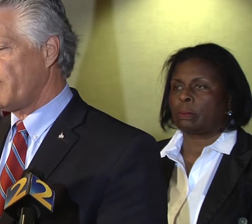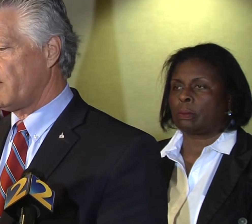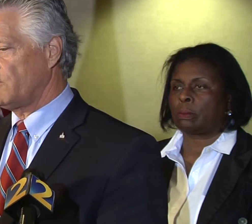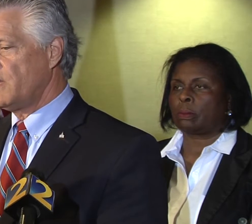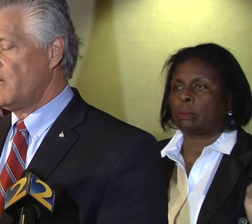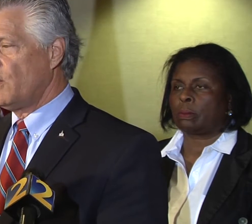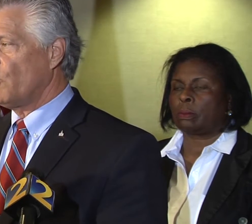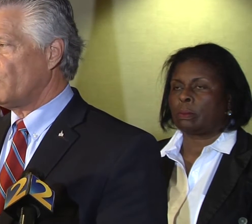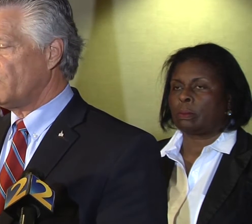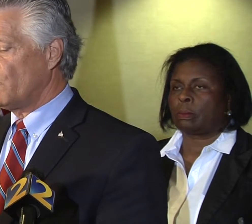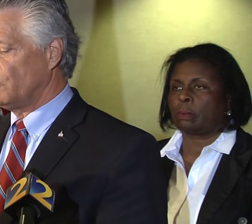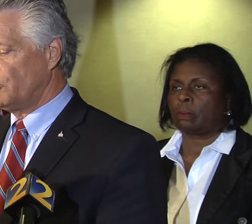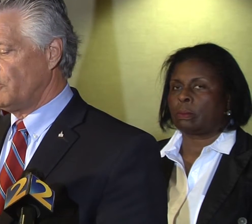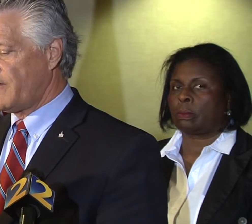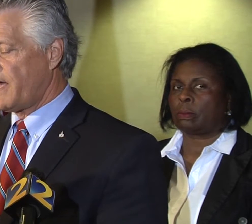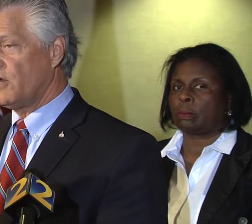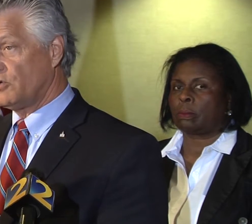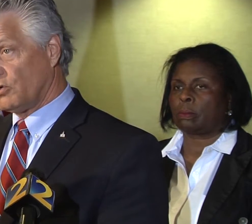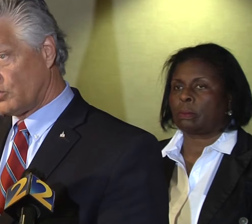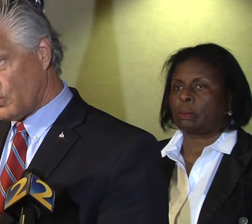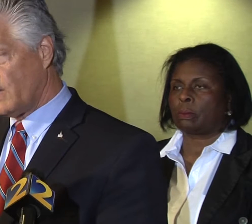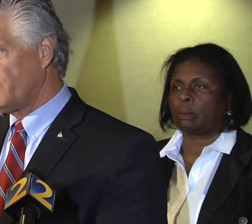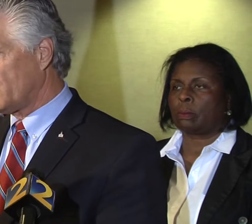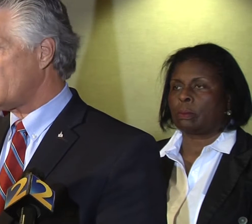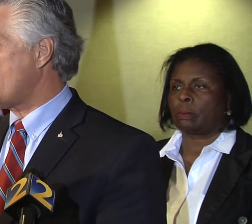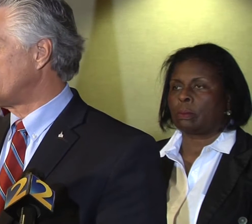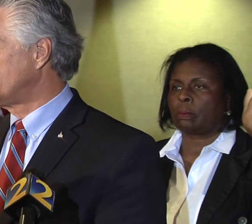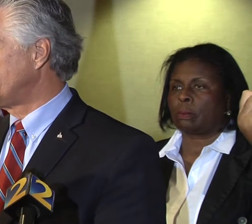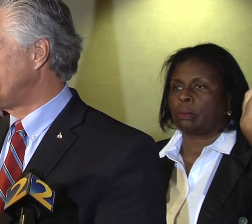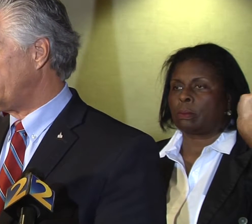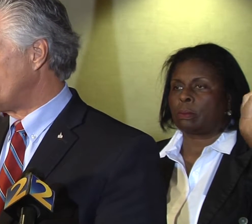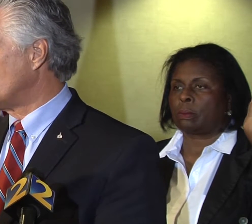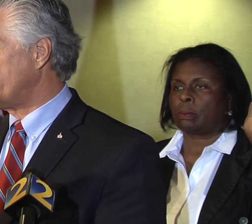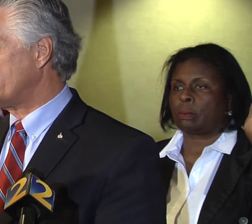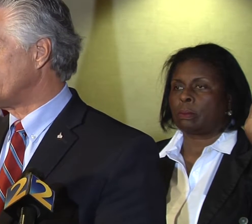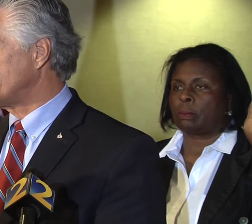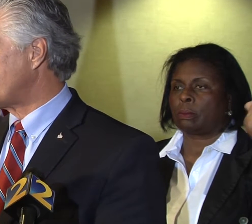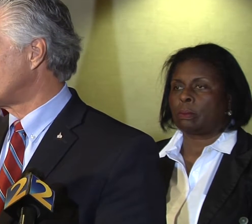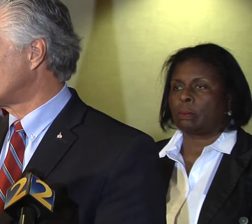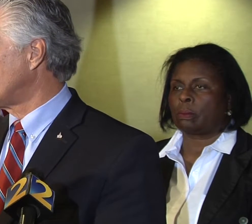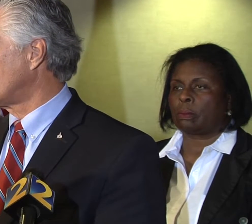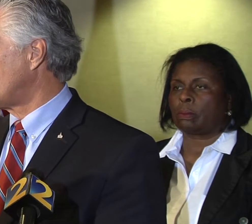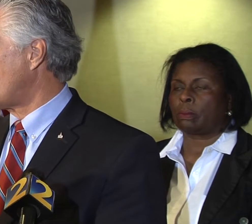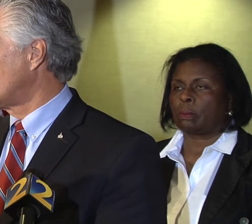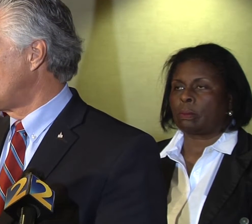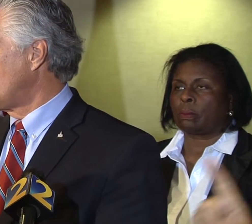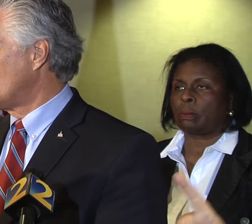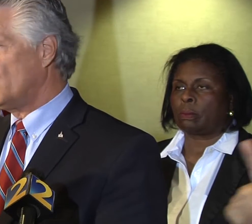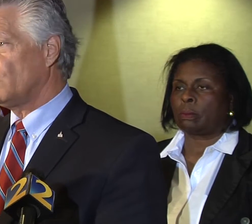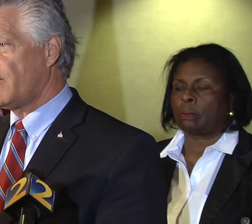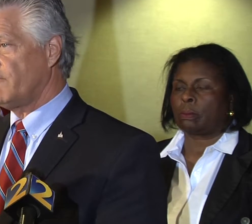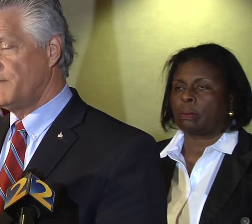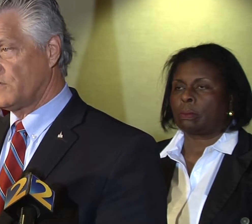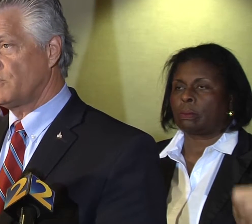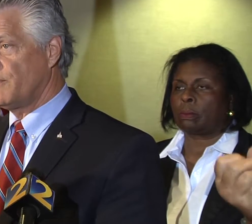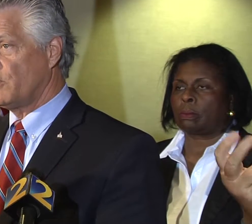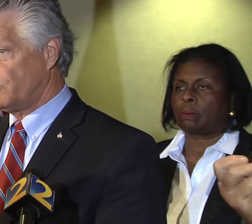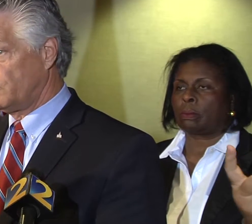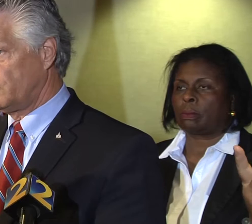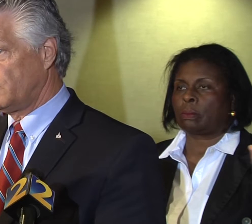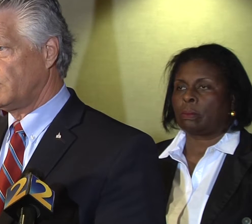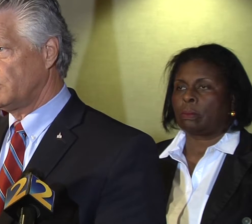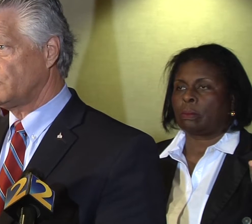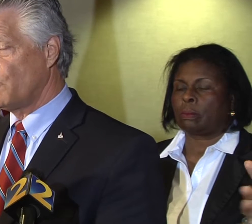higher ground. We will do that until 12 o'clock. Anyone that comes after 12 o'clock will have missed the